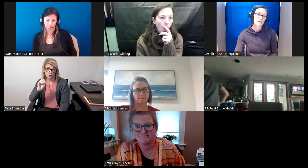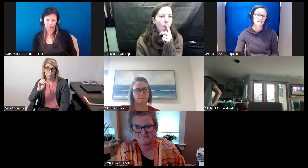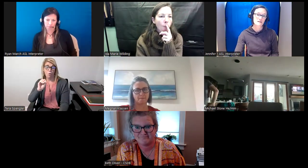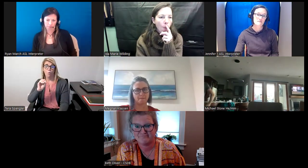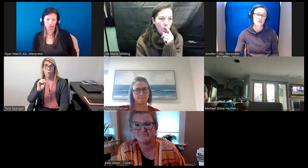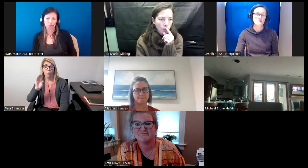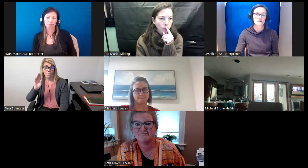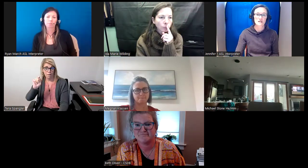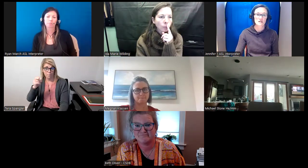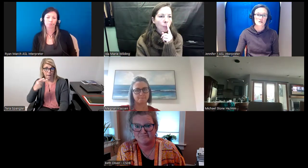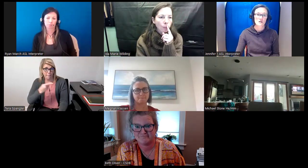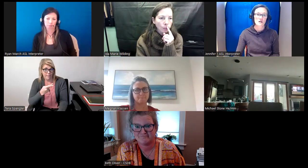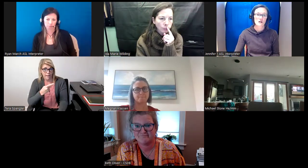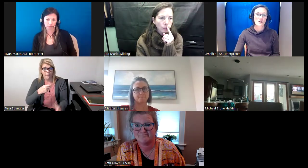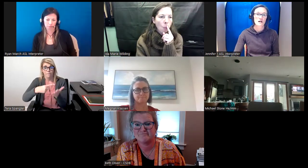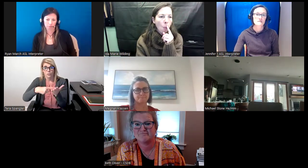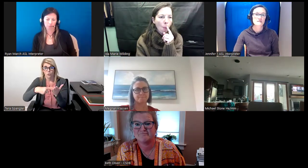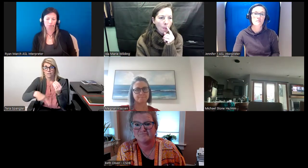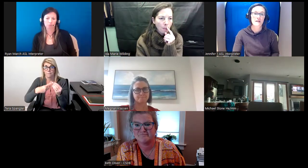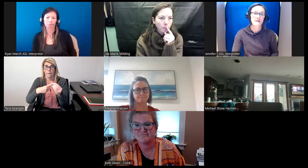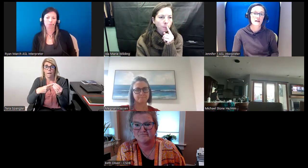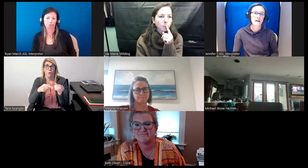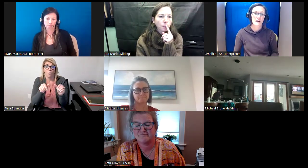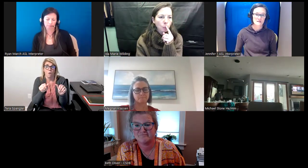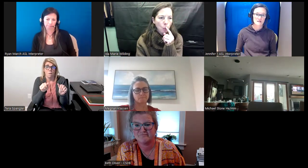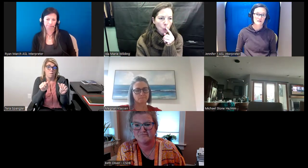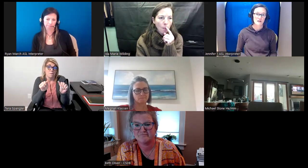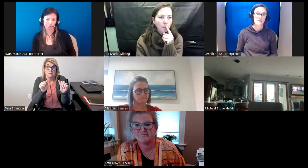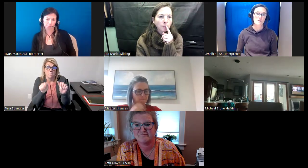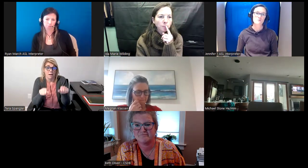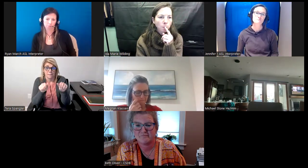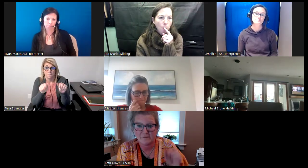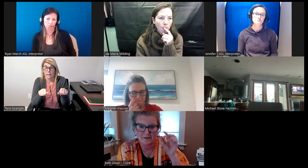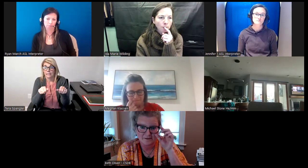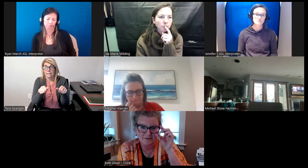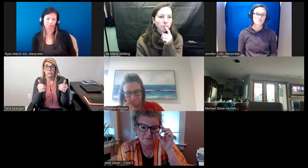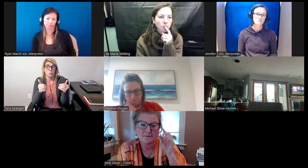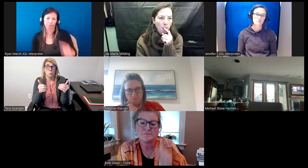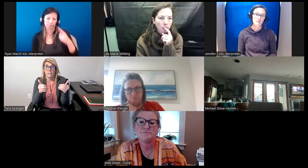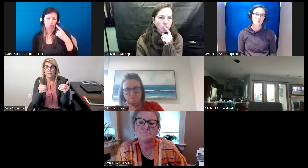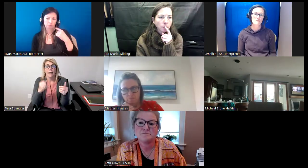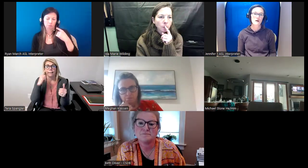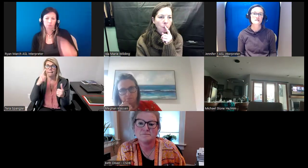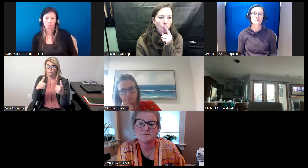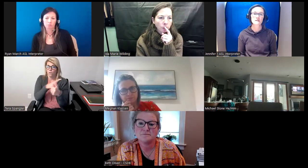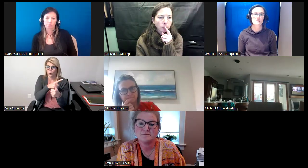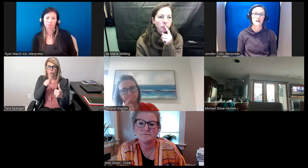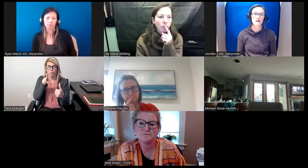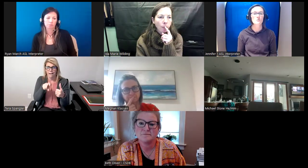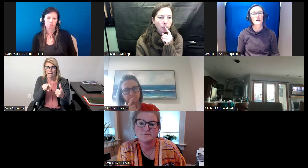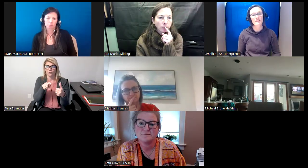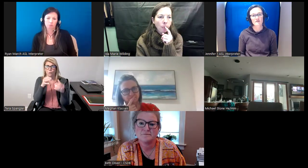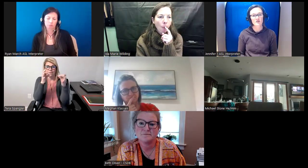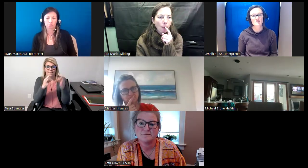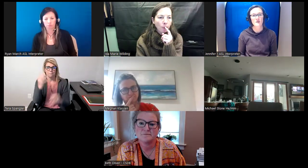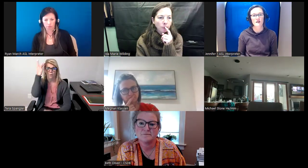a request of the JBC. So Beth and I have been talking about the possibility of,